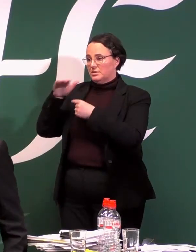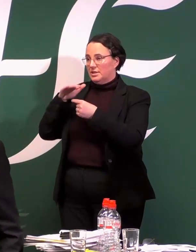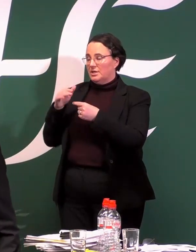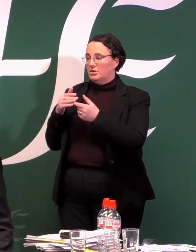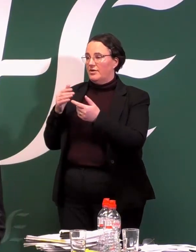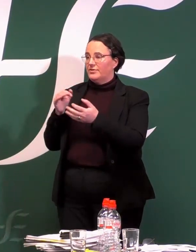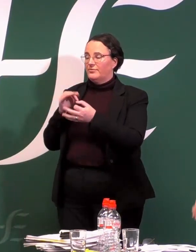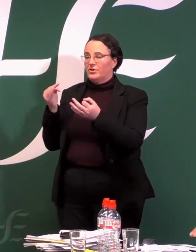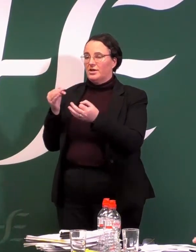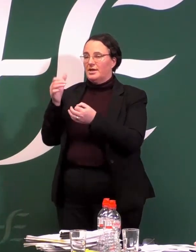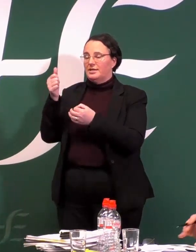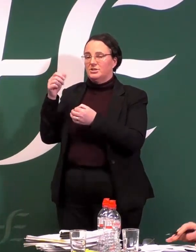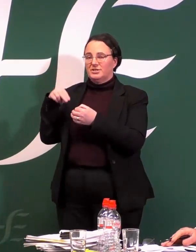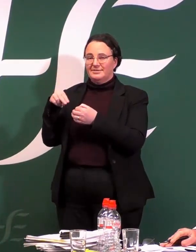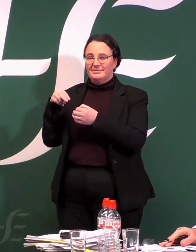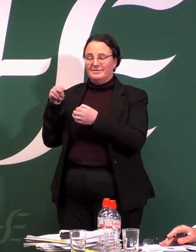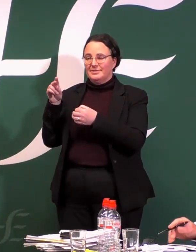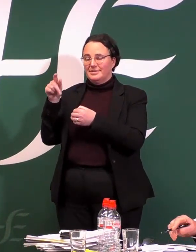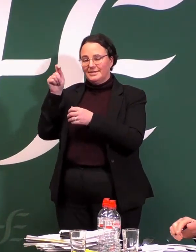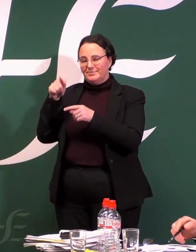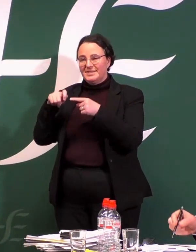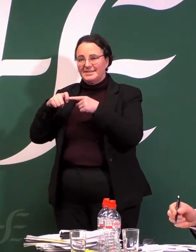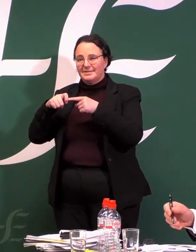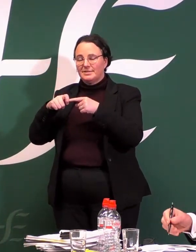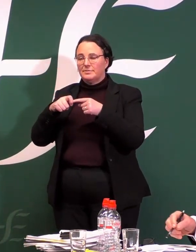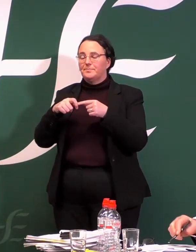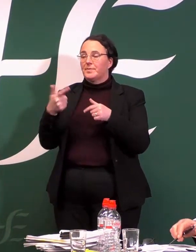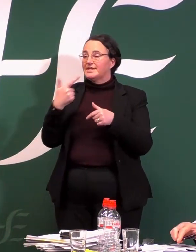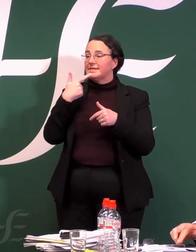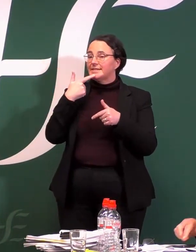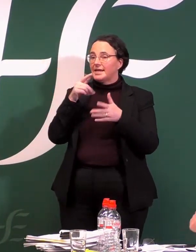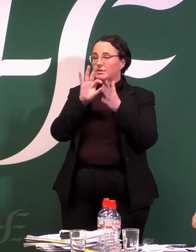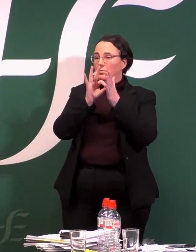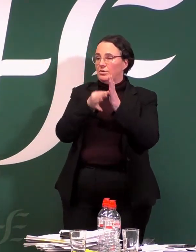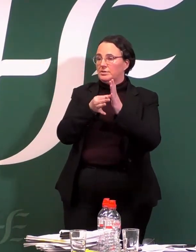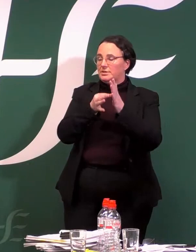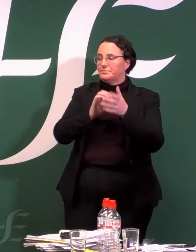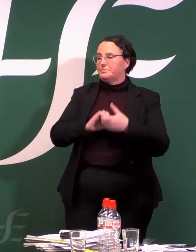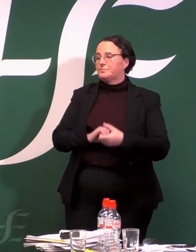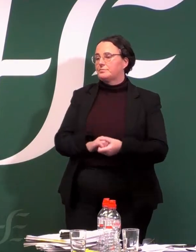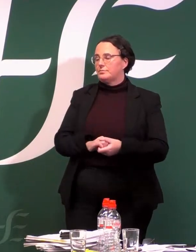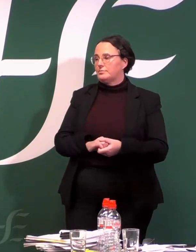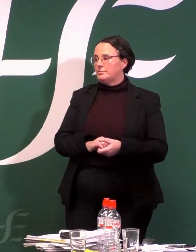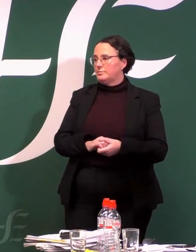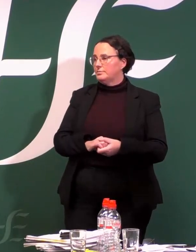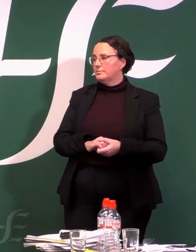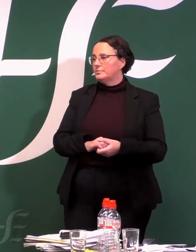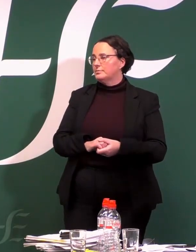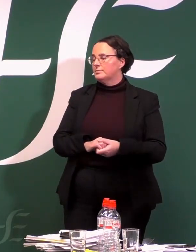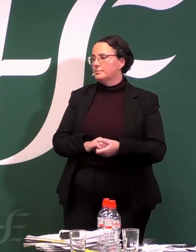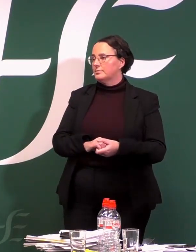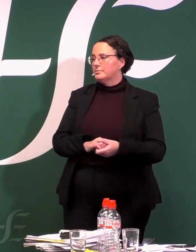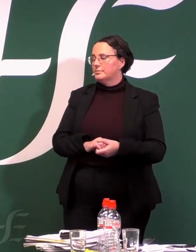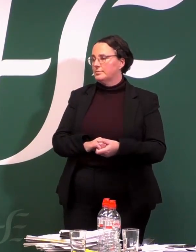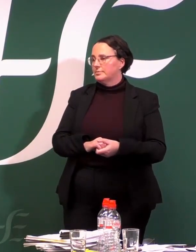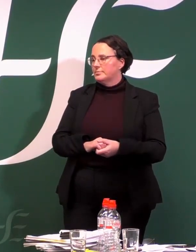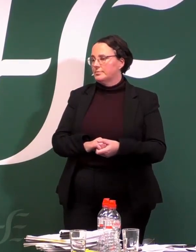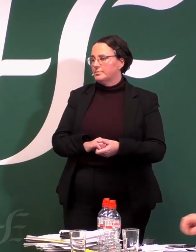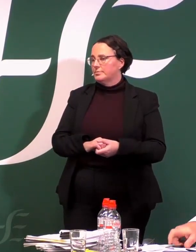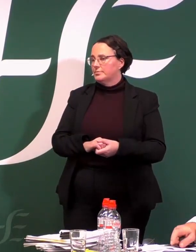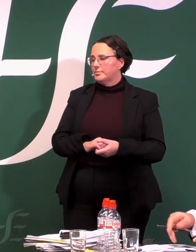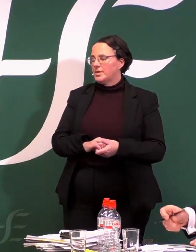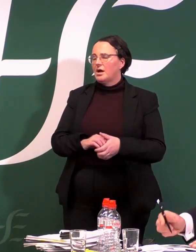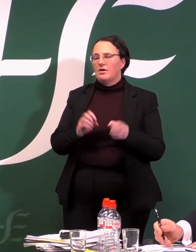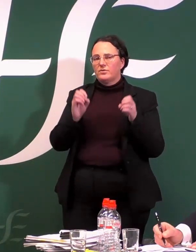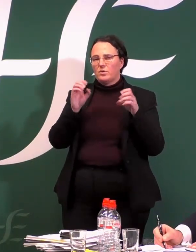tests. The second point is, just to revert to what I said, Simon, earlier, is that, of course, when levels